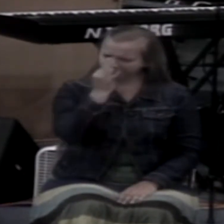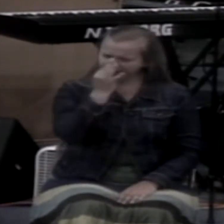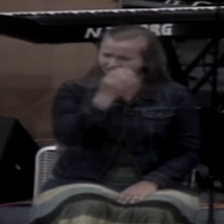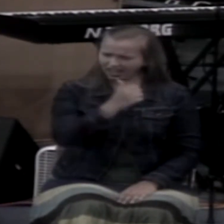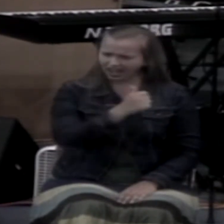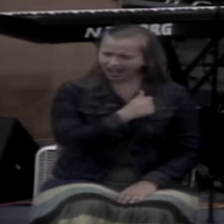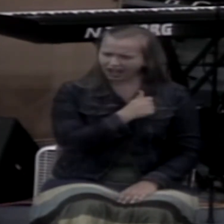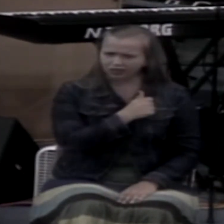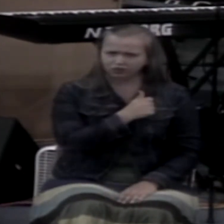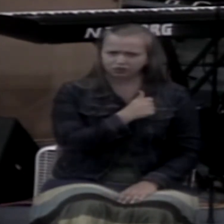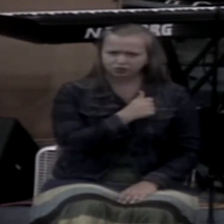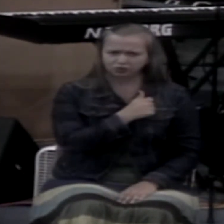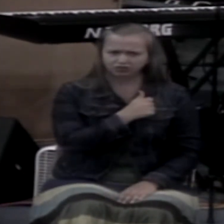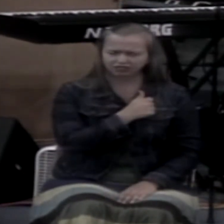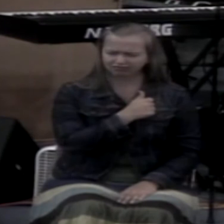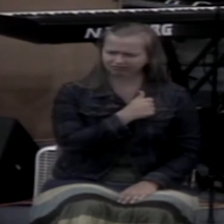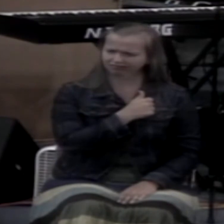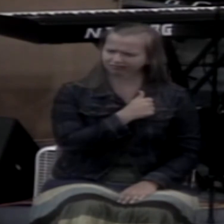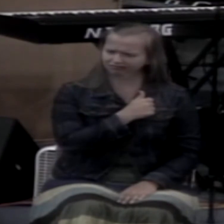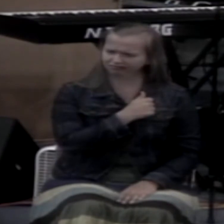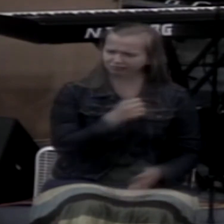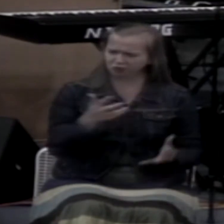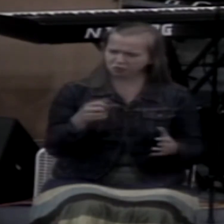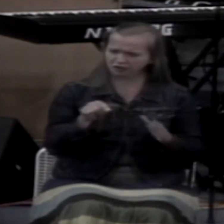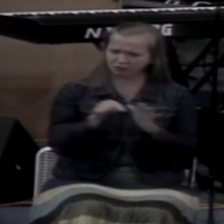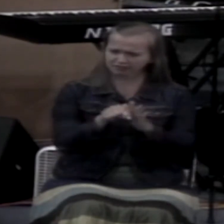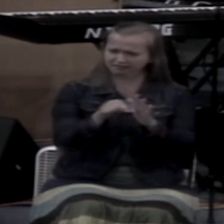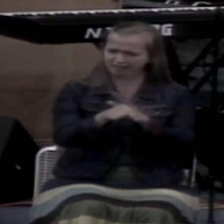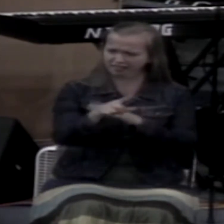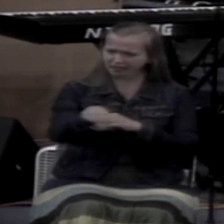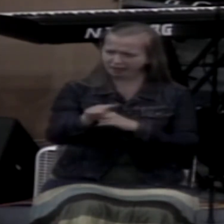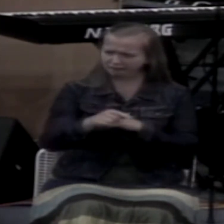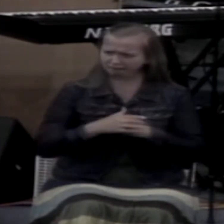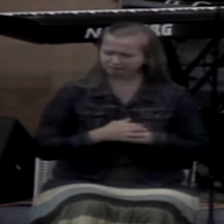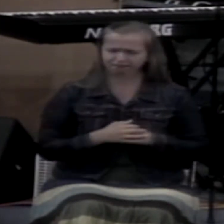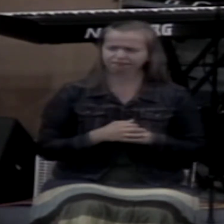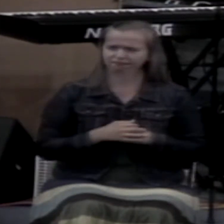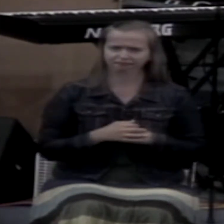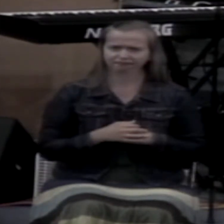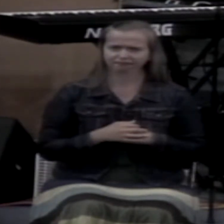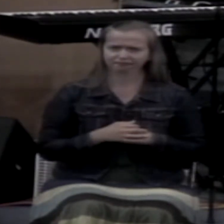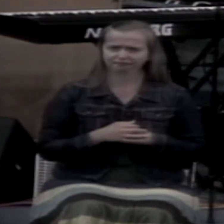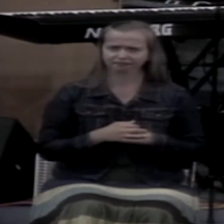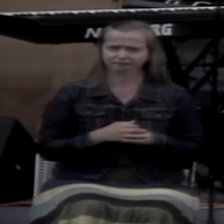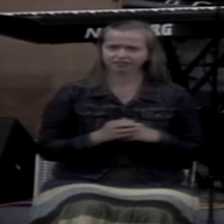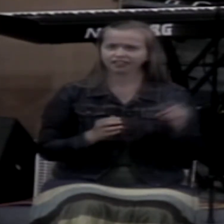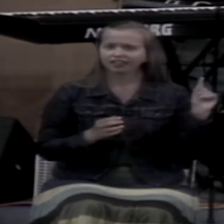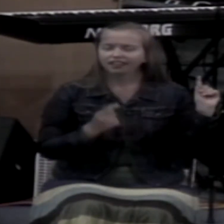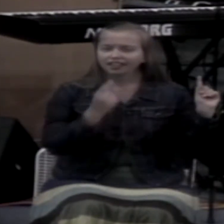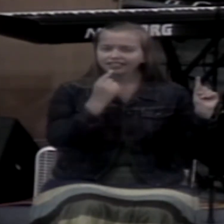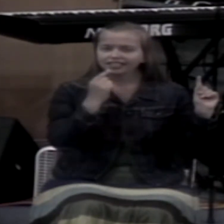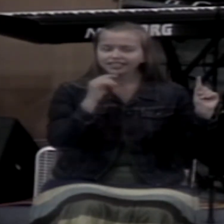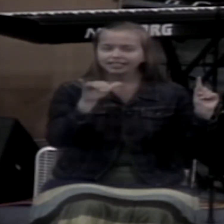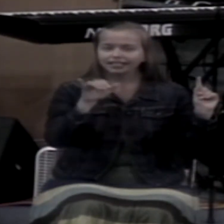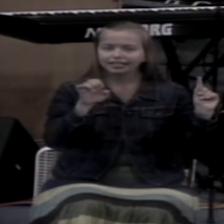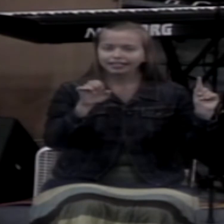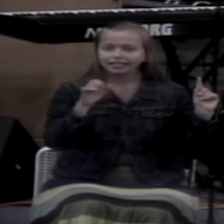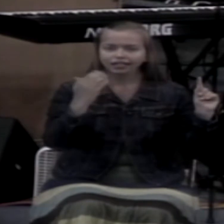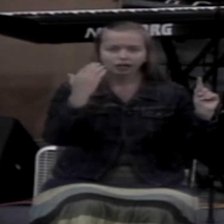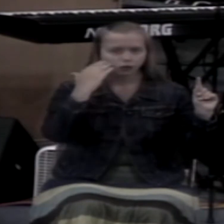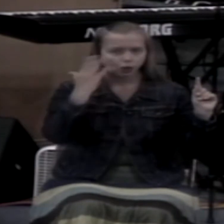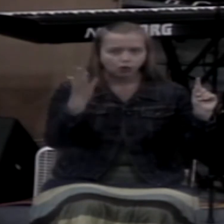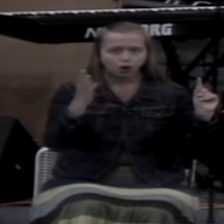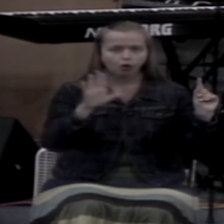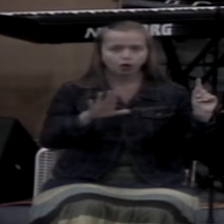my interpretation of this. You know not what spirit you're of. In Pentecost, sometimes we say they have a bad